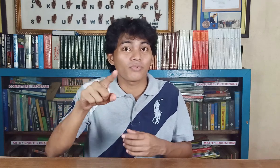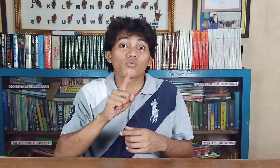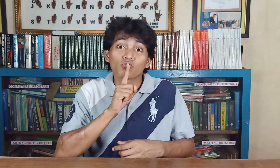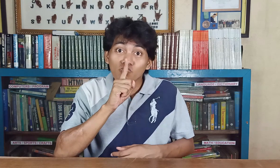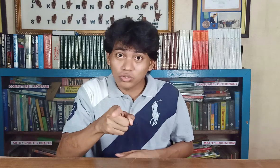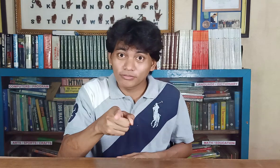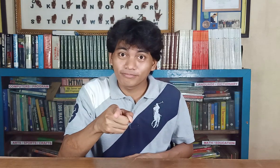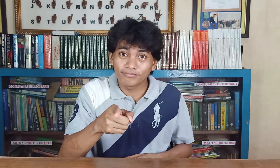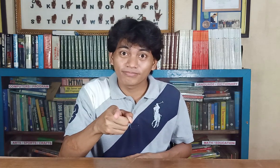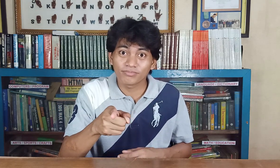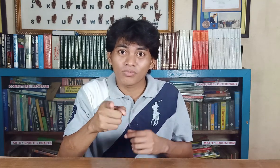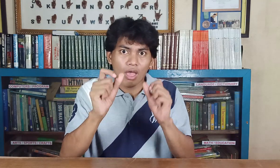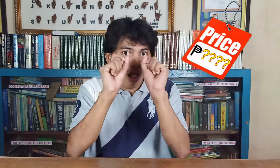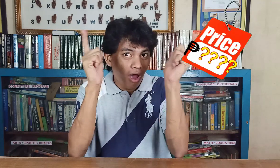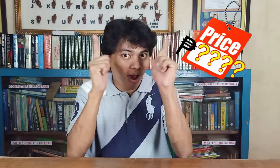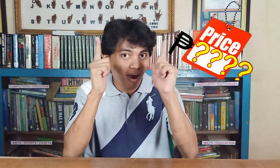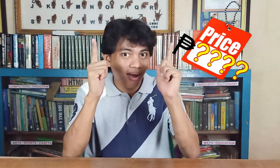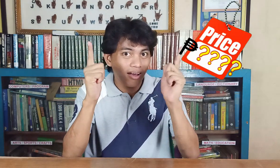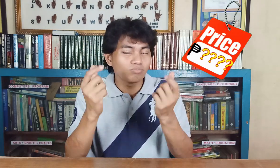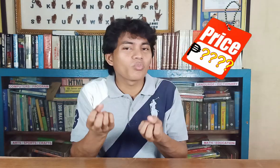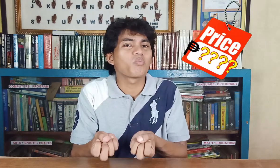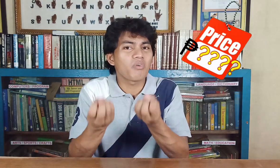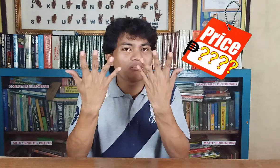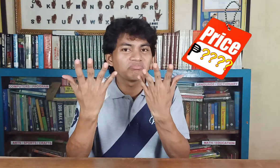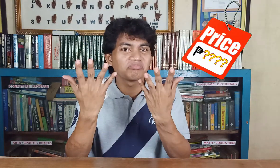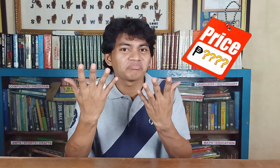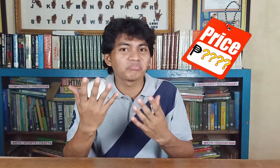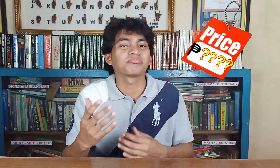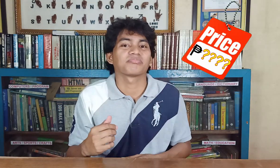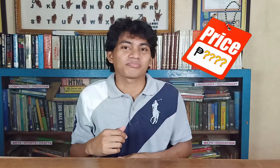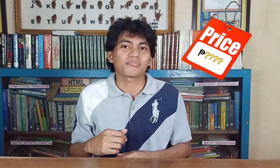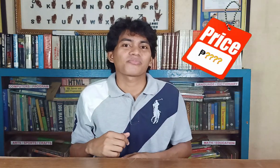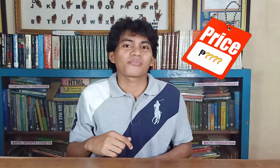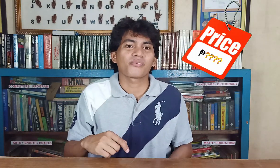this cell phone later. You will be surprised how much this is.